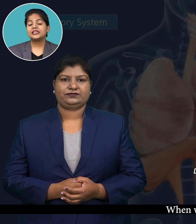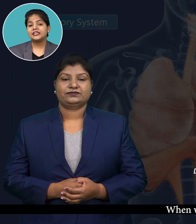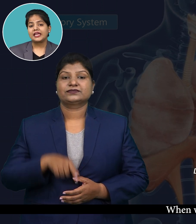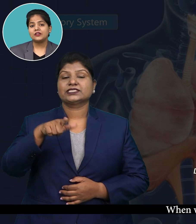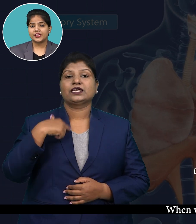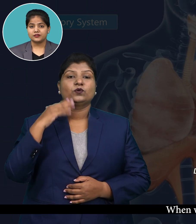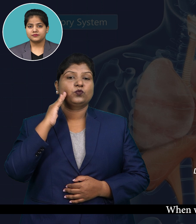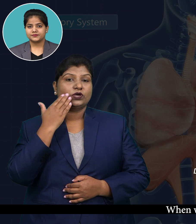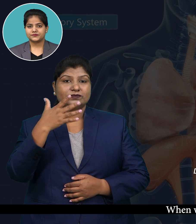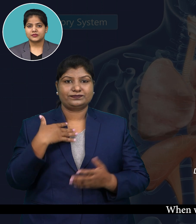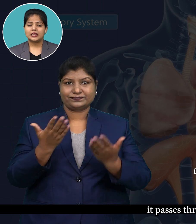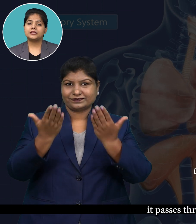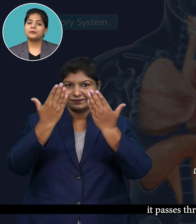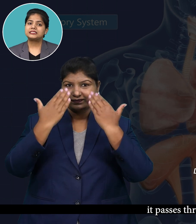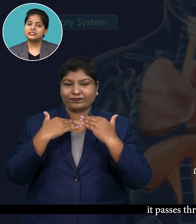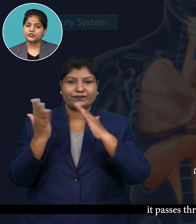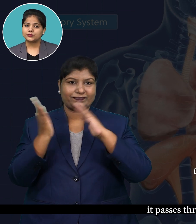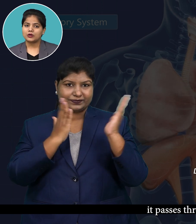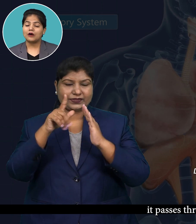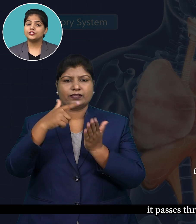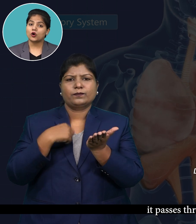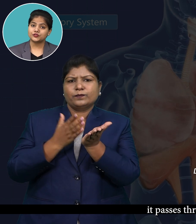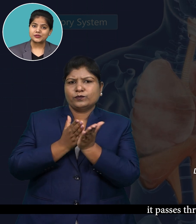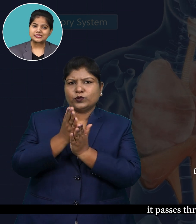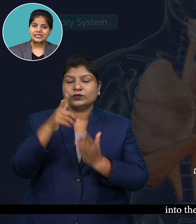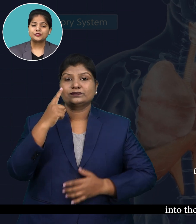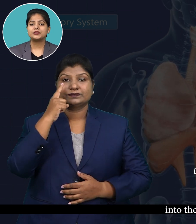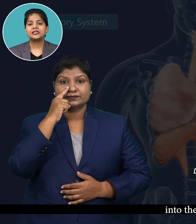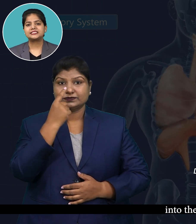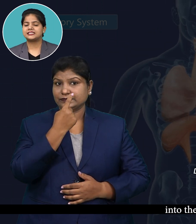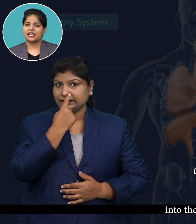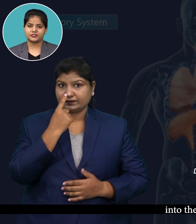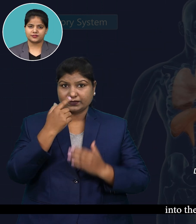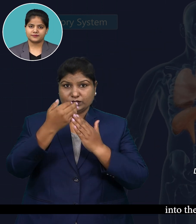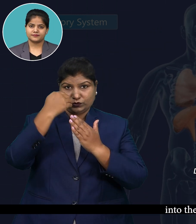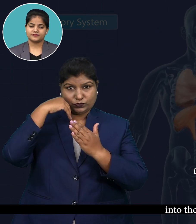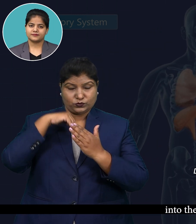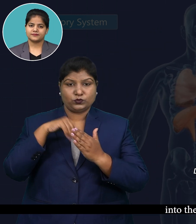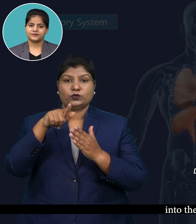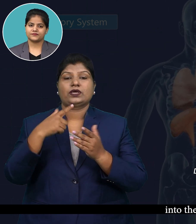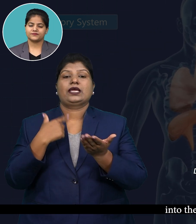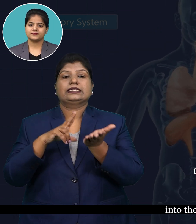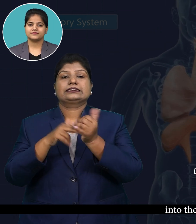When we inhale air, it passes through our nostrils into the nasal cavity.